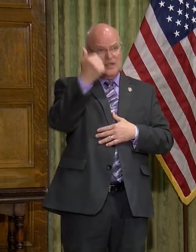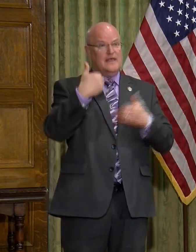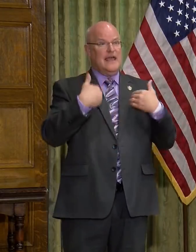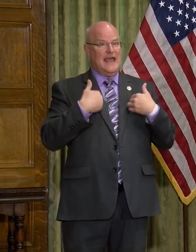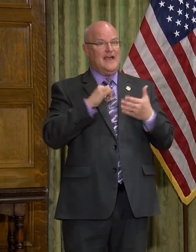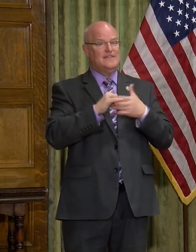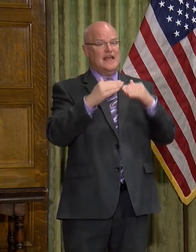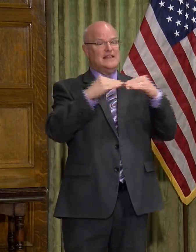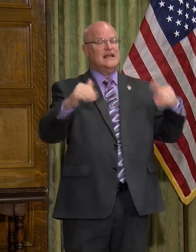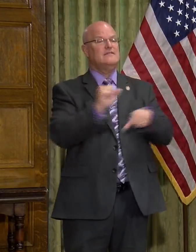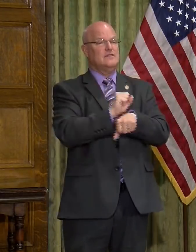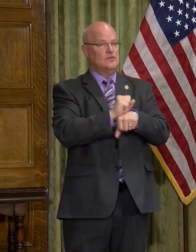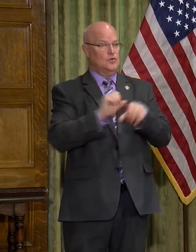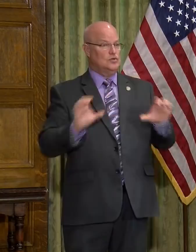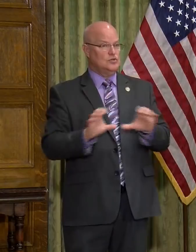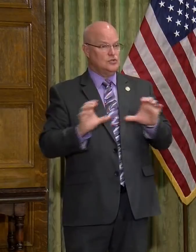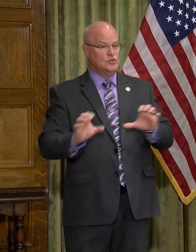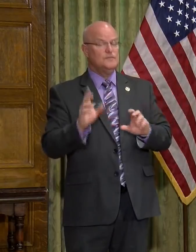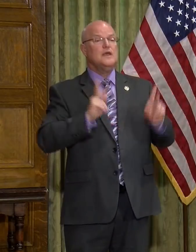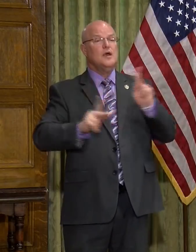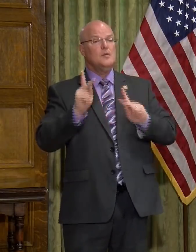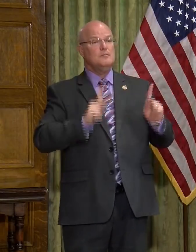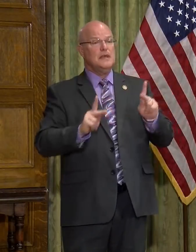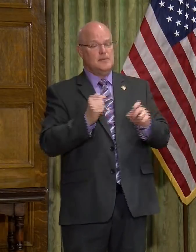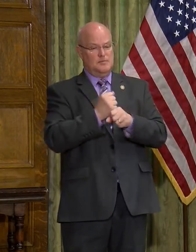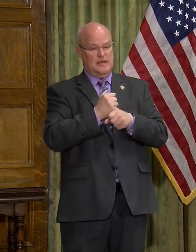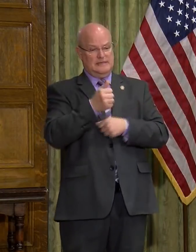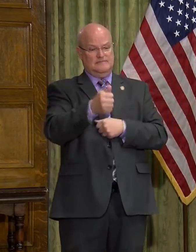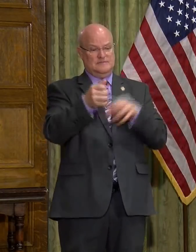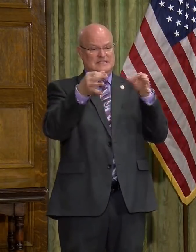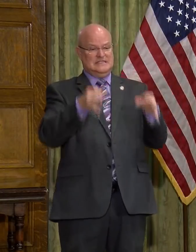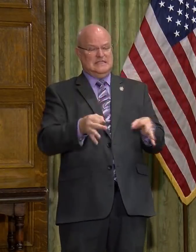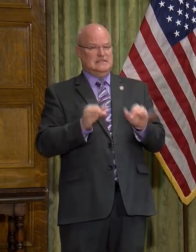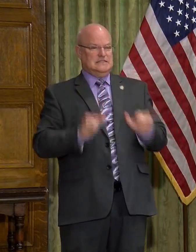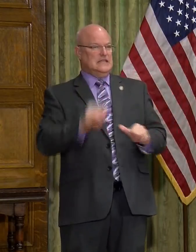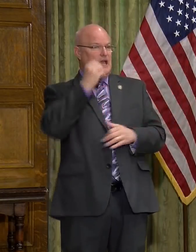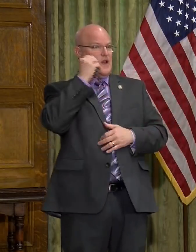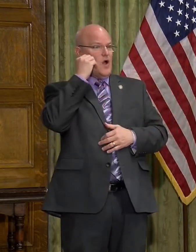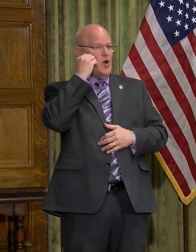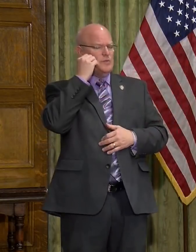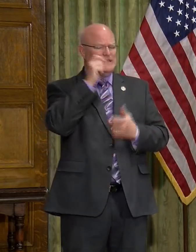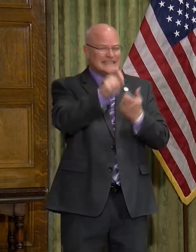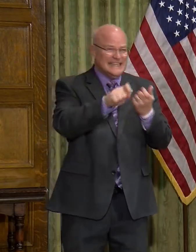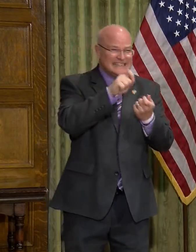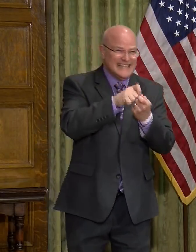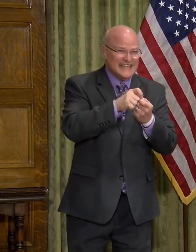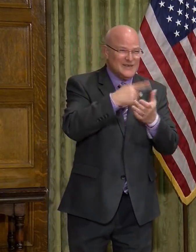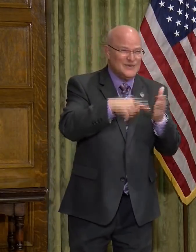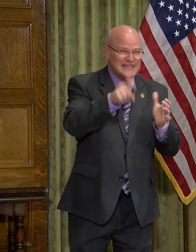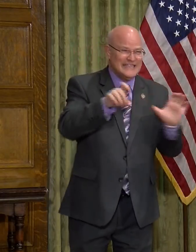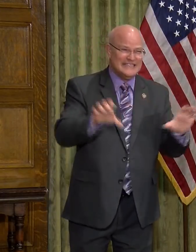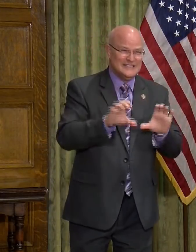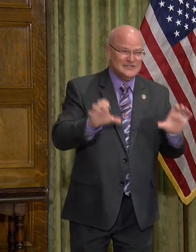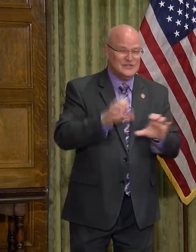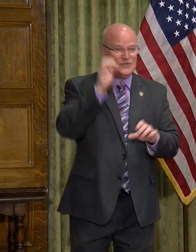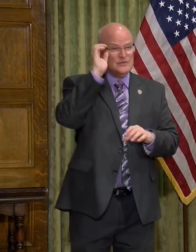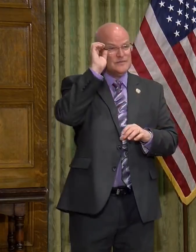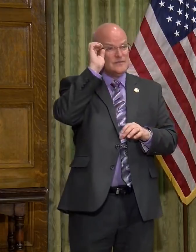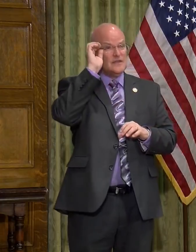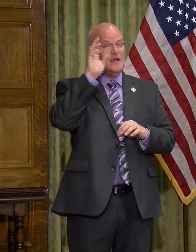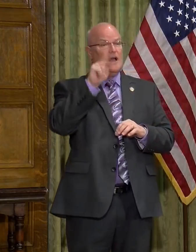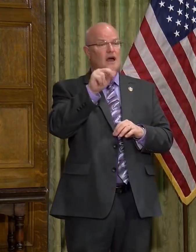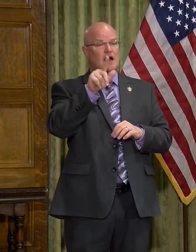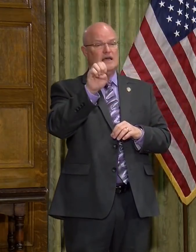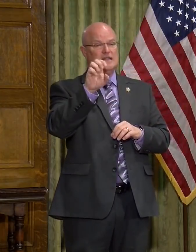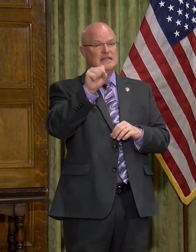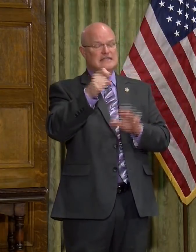have that level of work to do. People are making their own decision to stay home, and that's exactly what they should be doing, unless there's